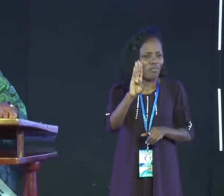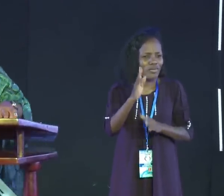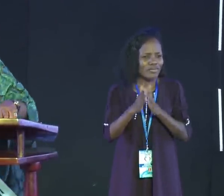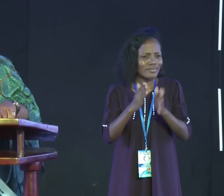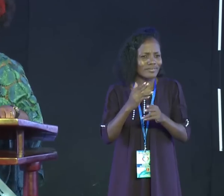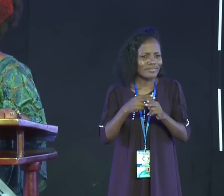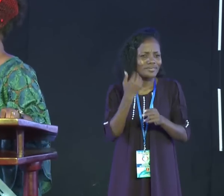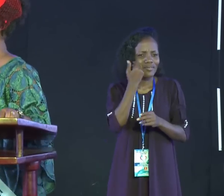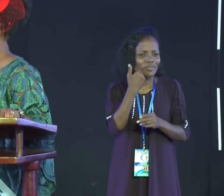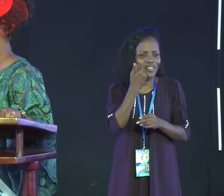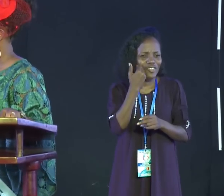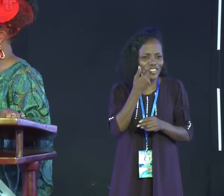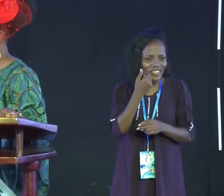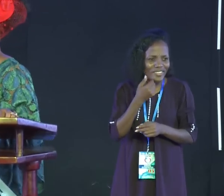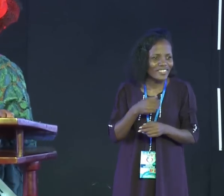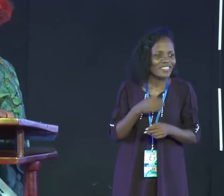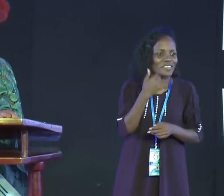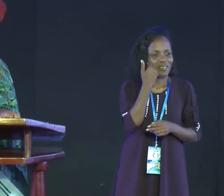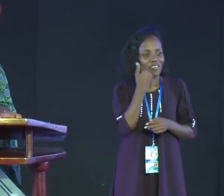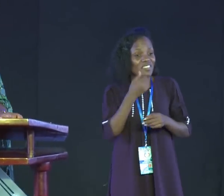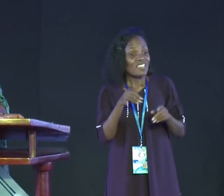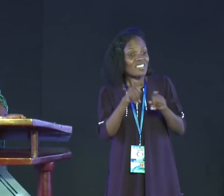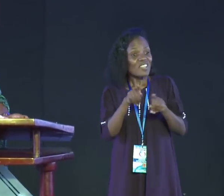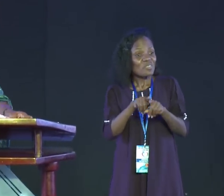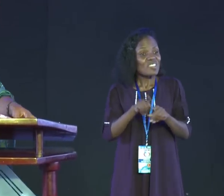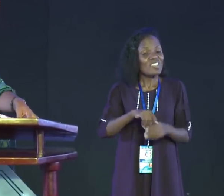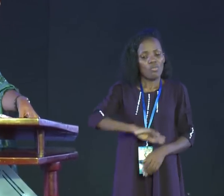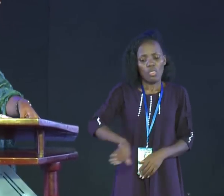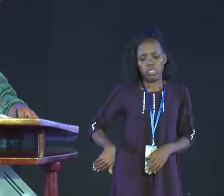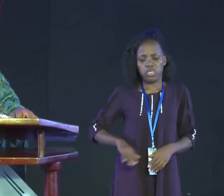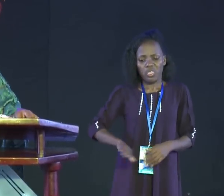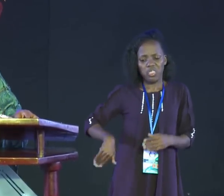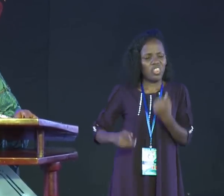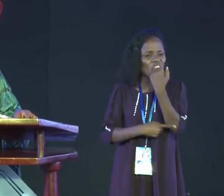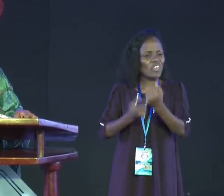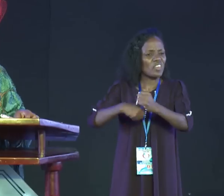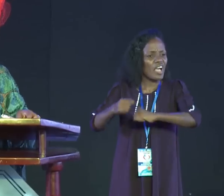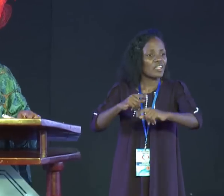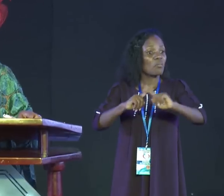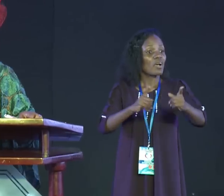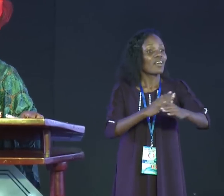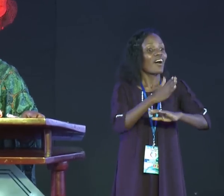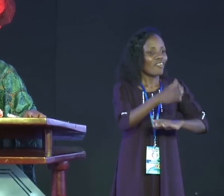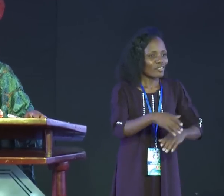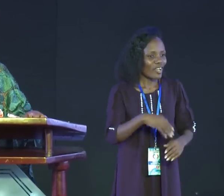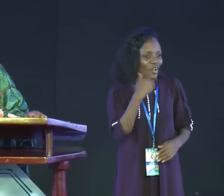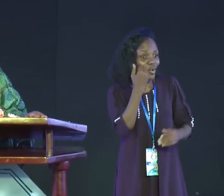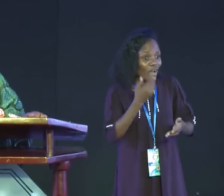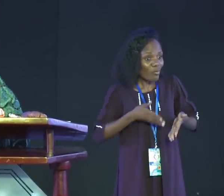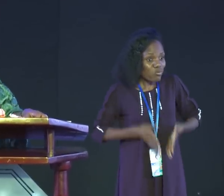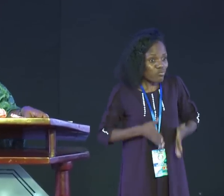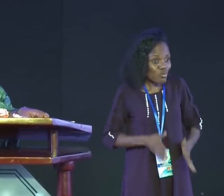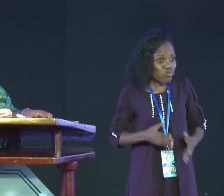yabazala Yesu. Even Rakabu was adulterous, is in the lineage of Christ. How broken was